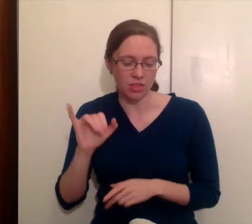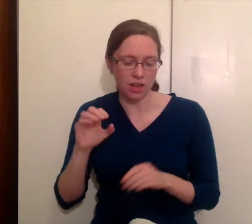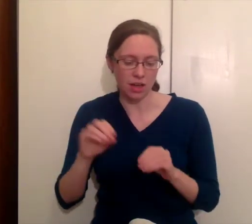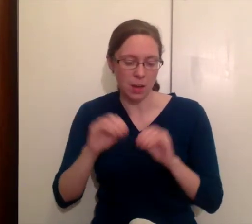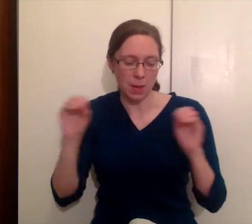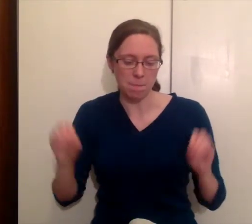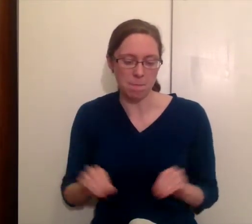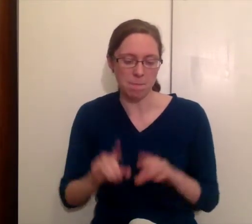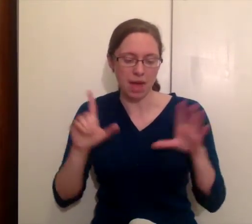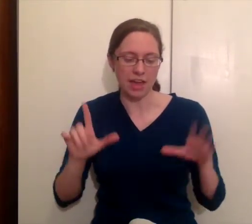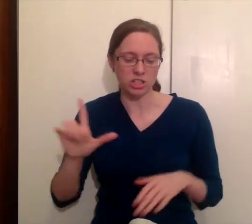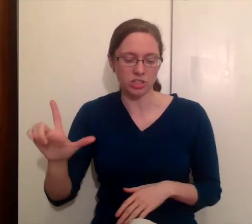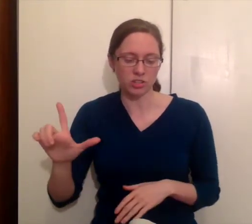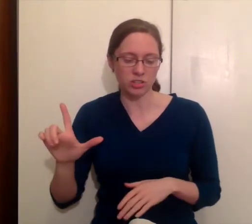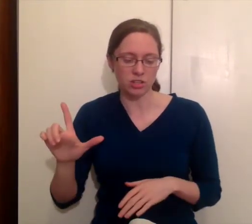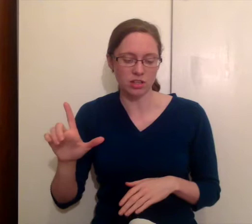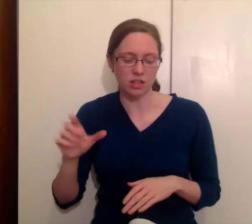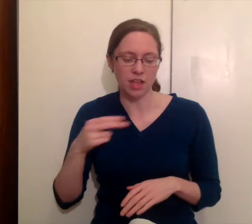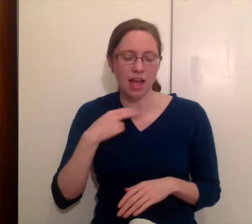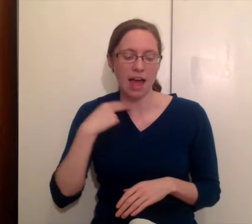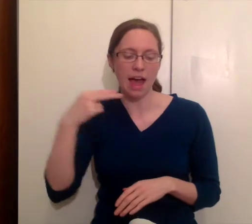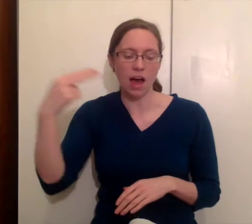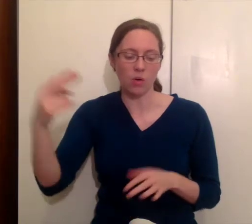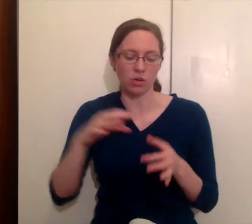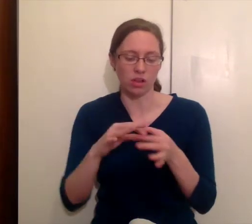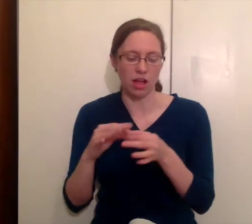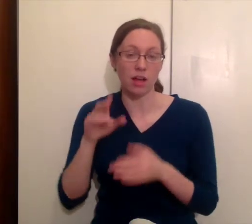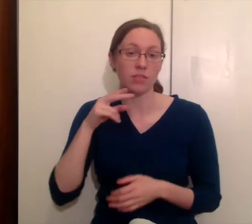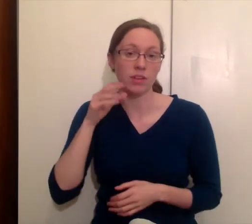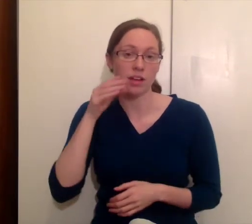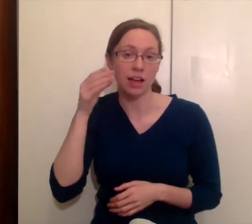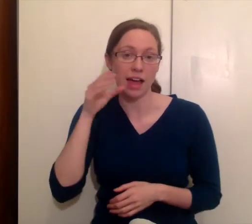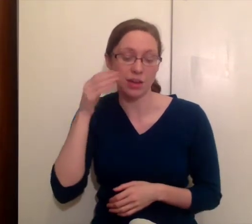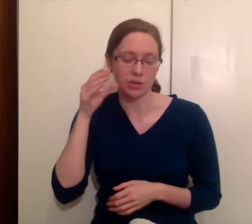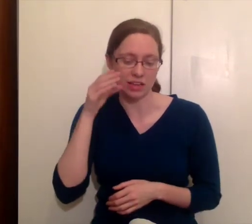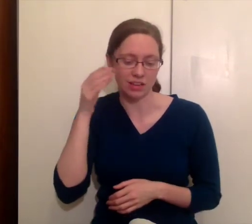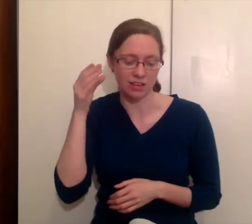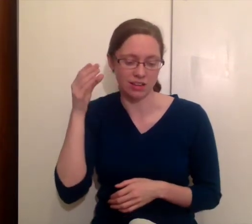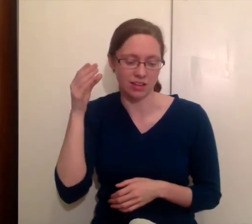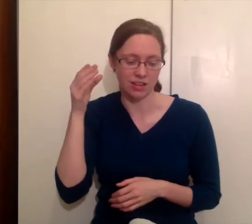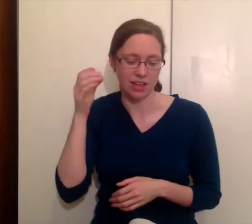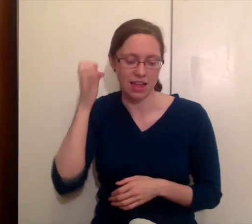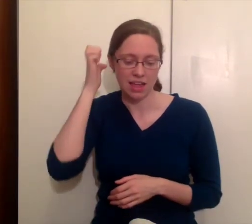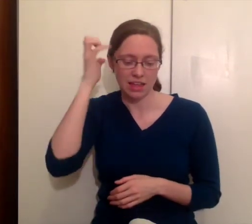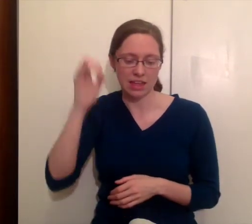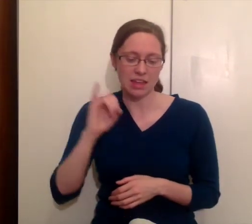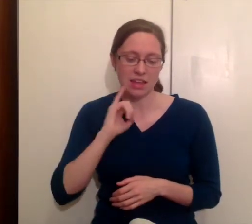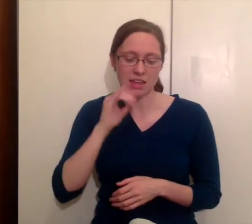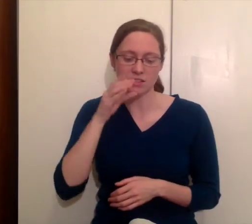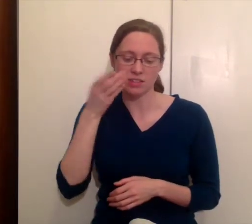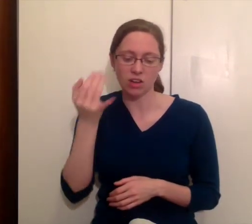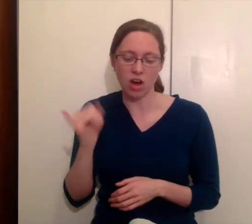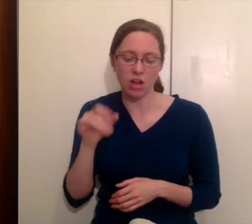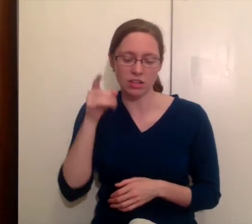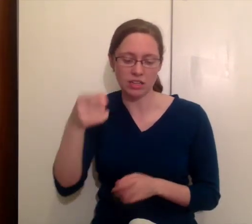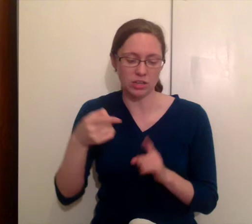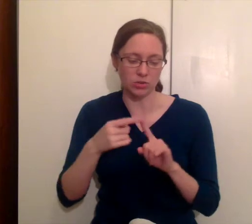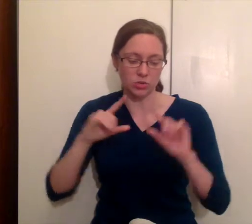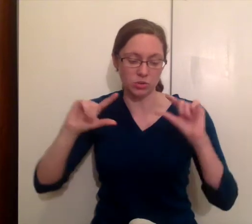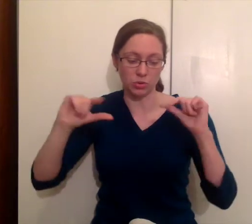the magical howl of Coyote. He is calling you to